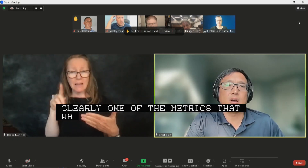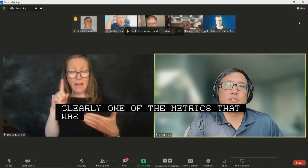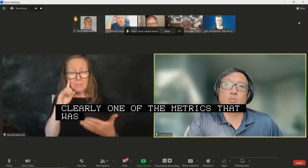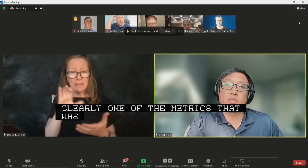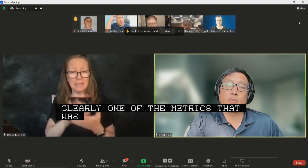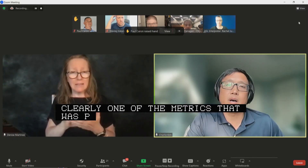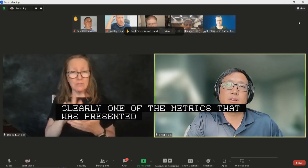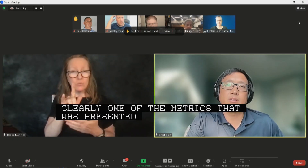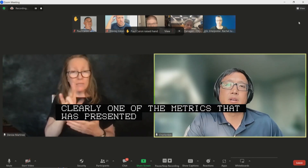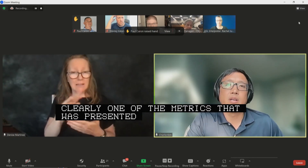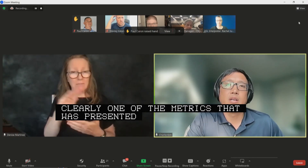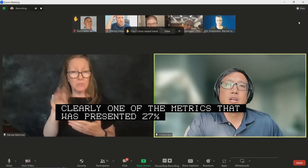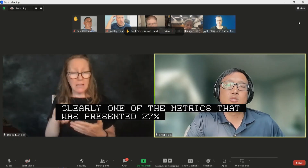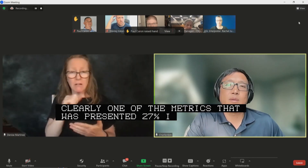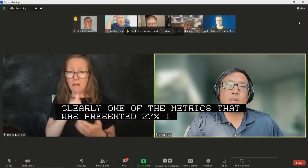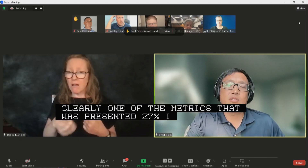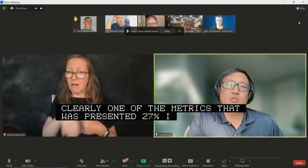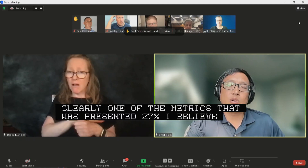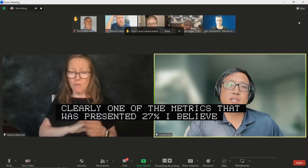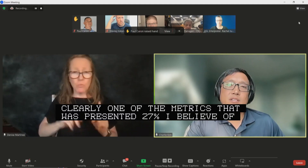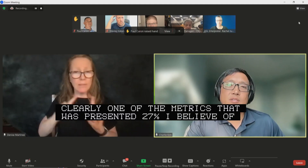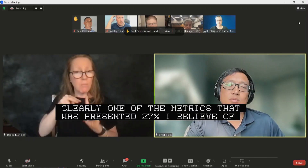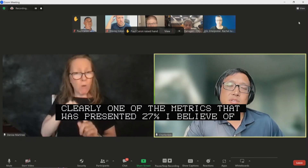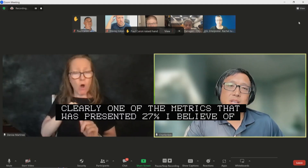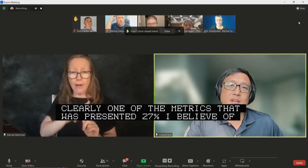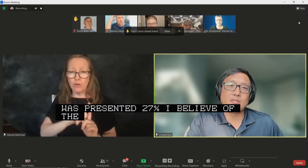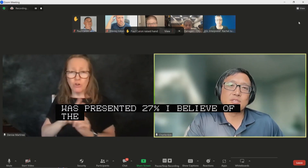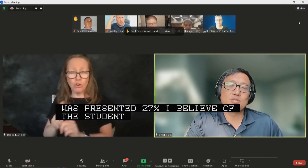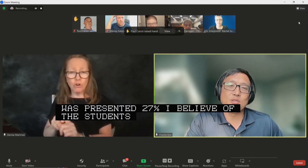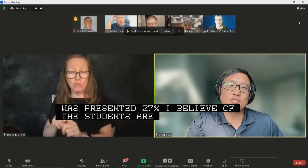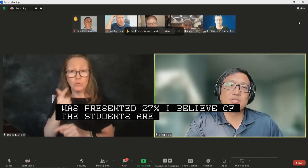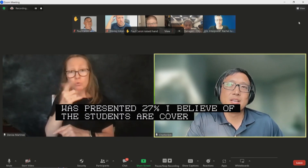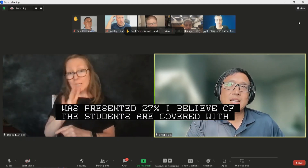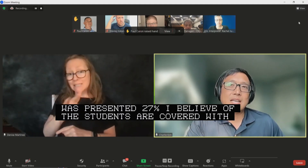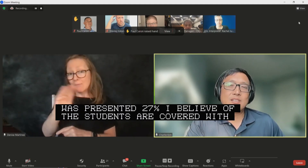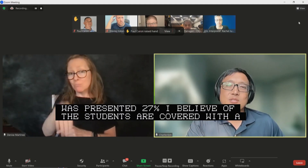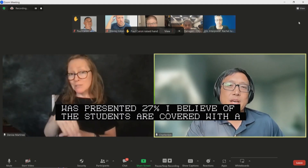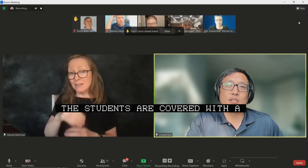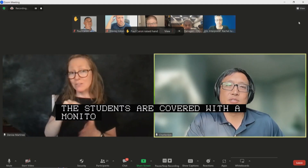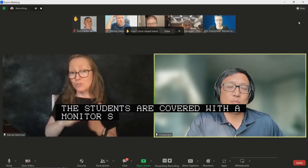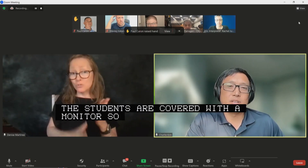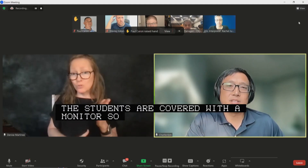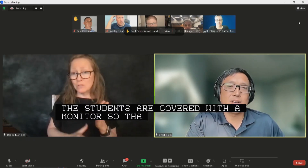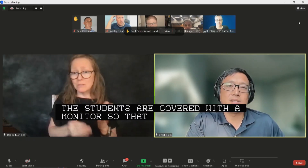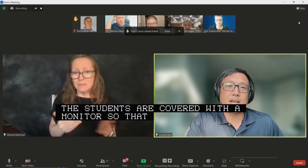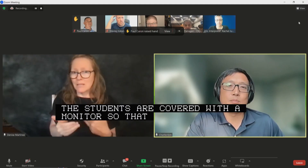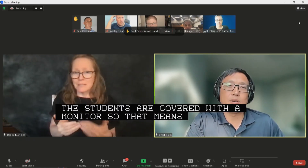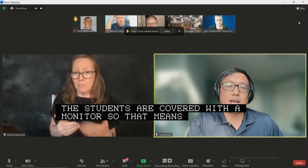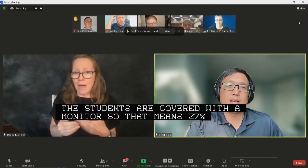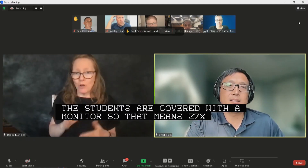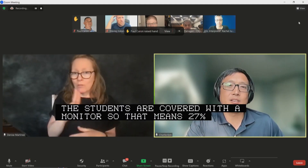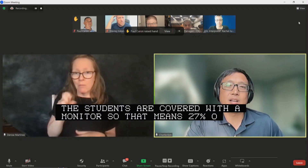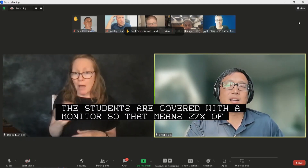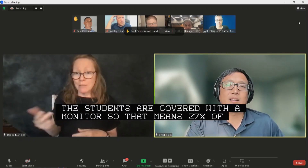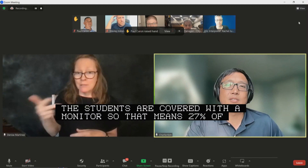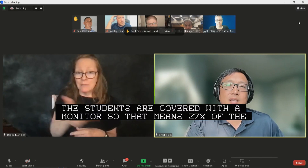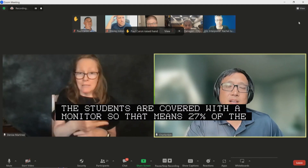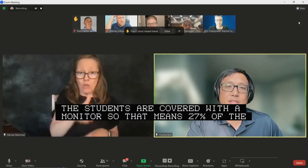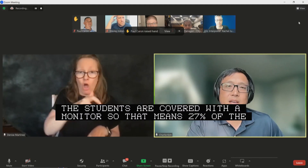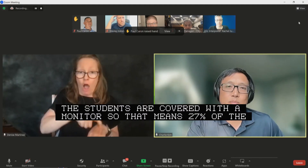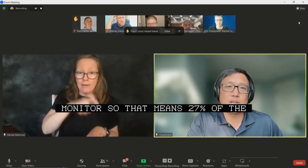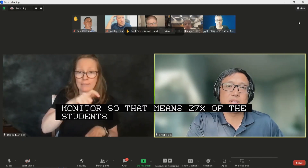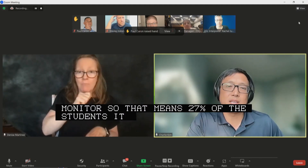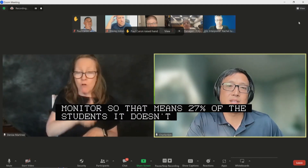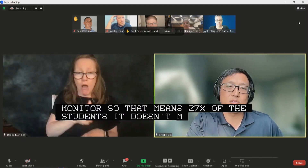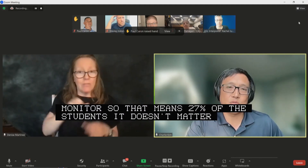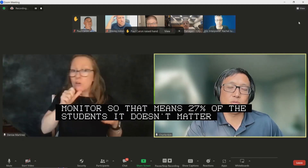aren't covered with a monitor. So that means 27% of the students, it doesn't matter if their bus is on time or not, they're not allowed to get